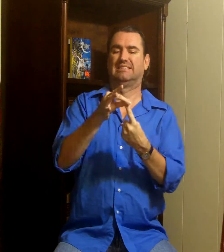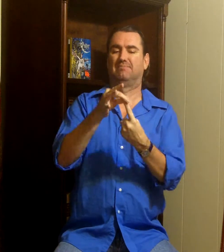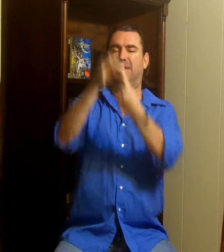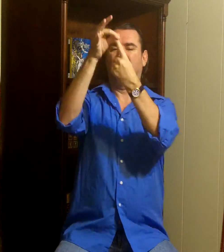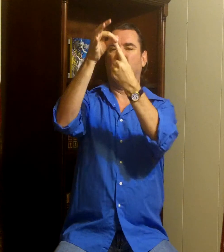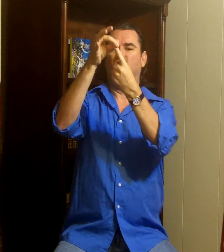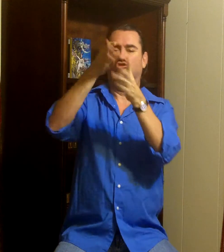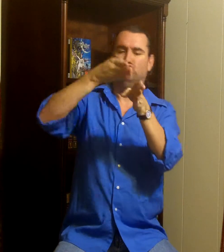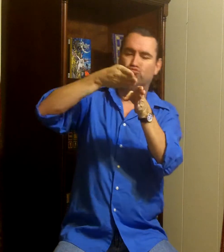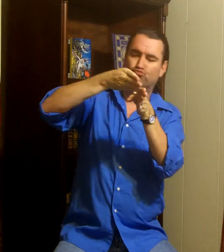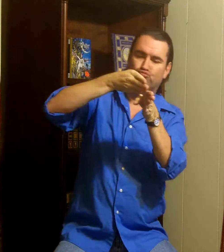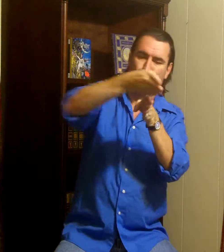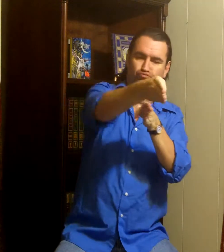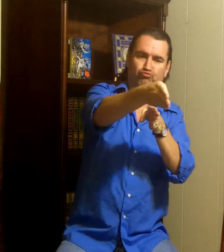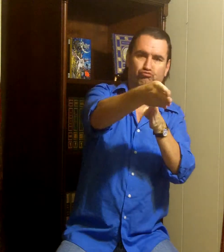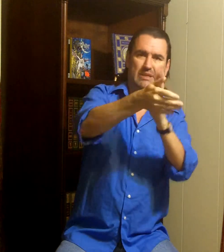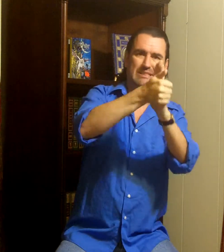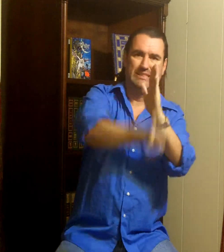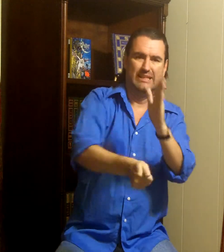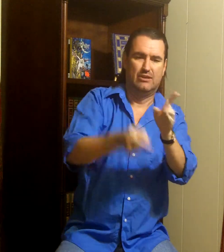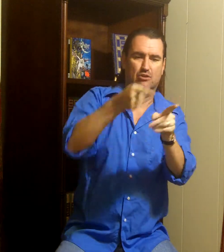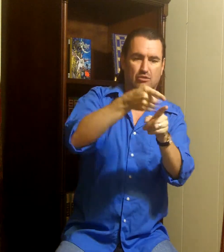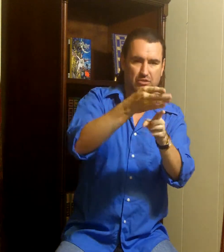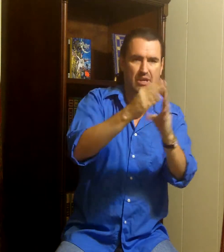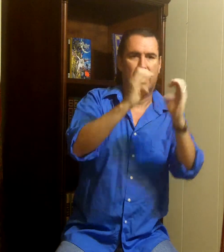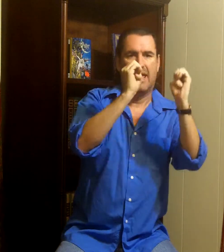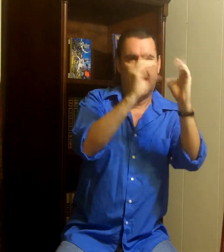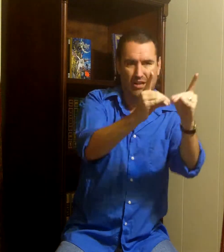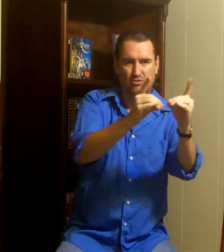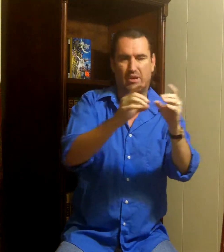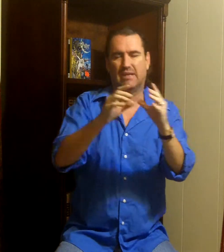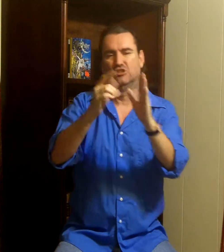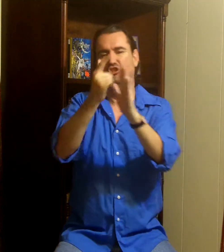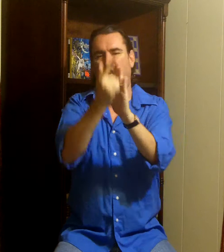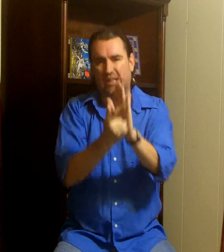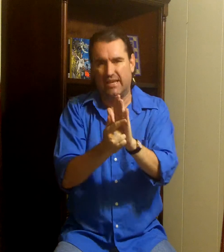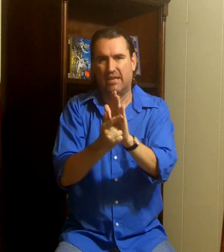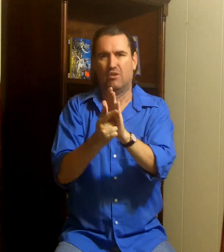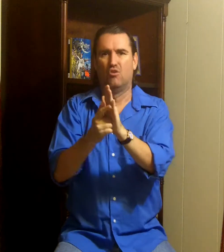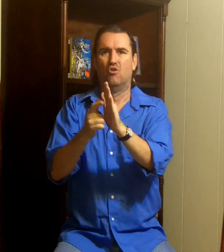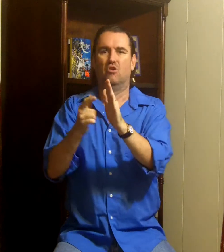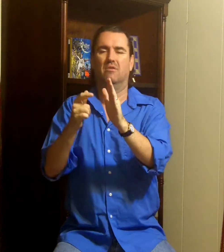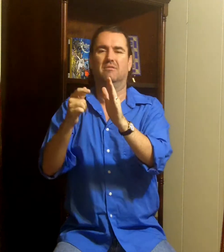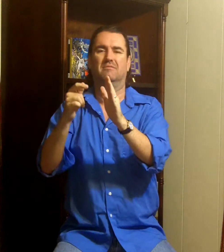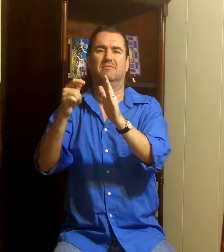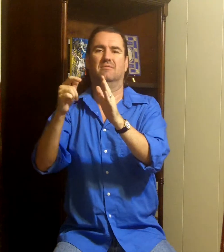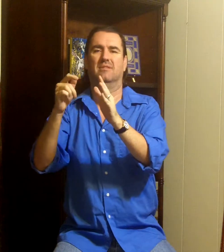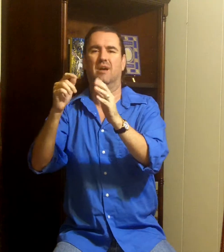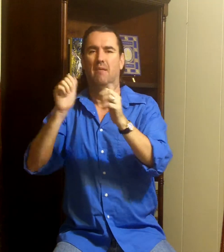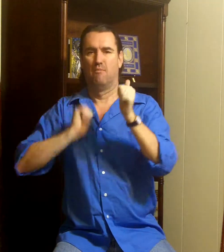as education, legal, medical, performing arts, etc. So